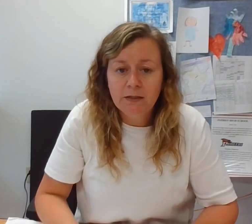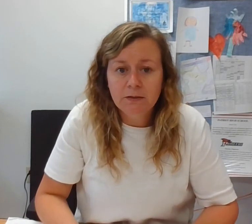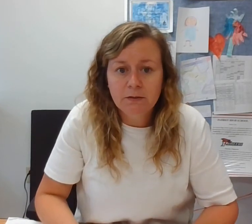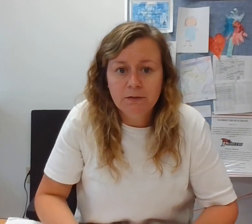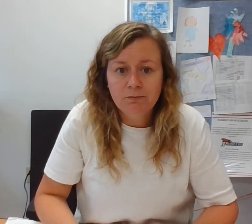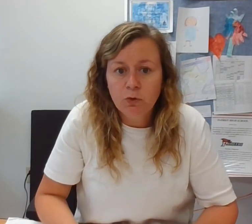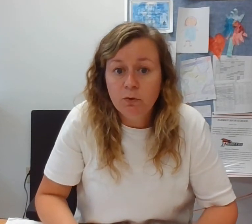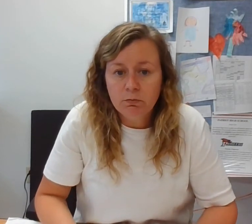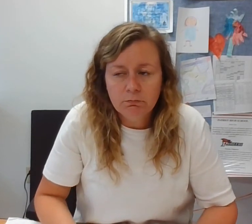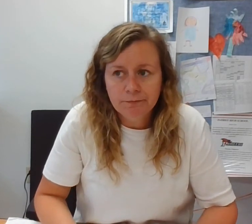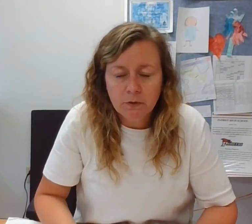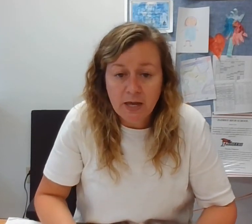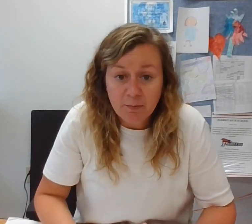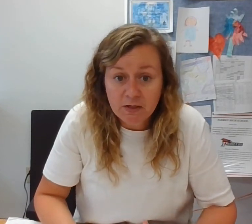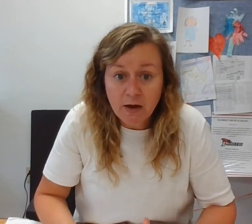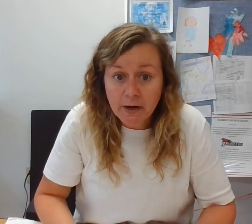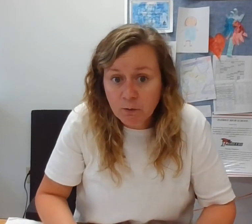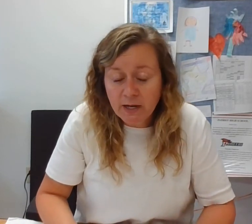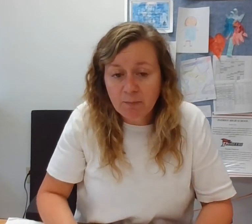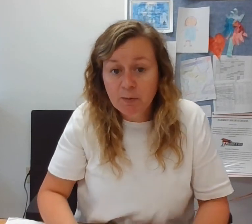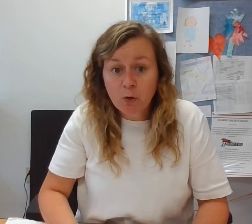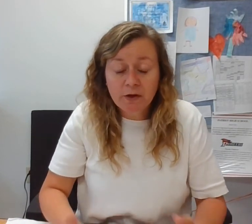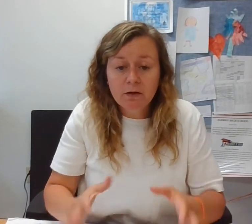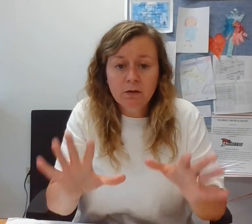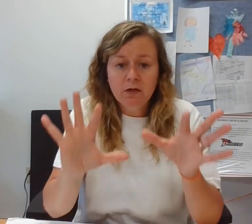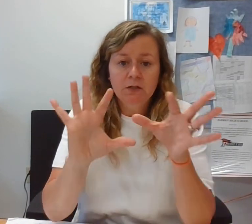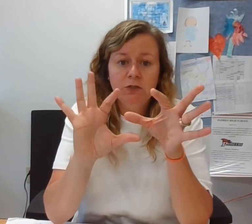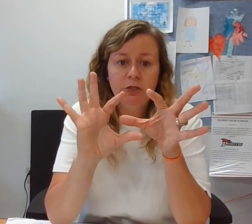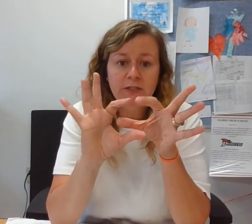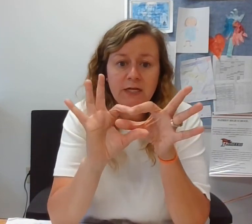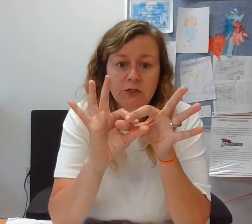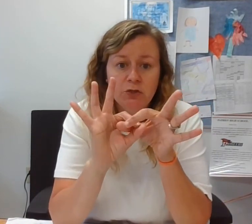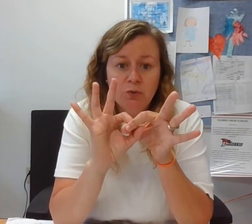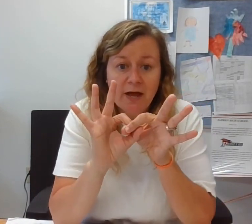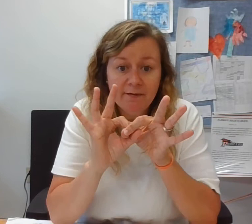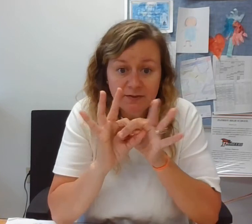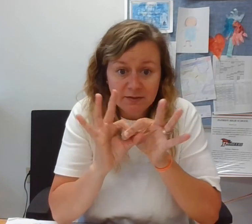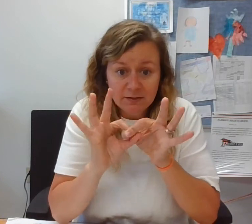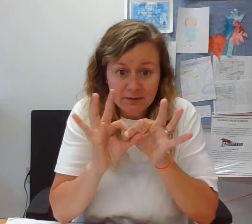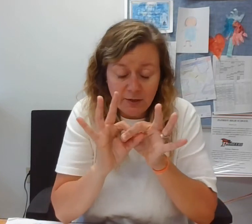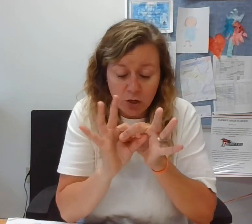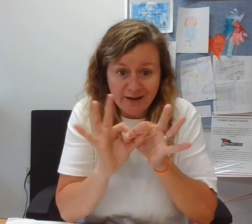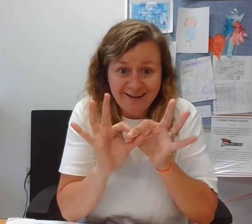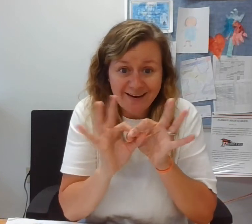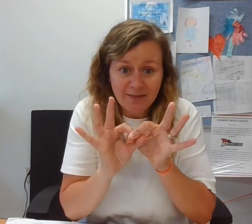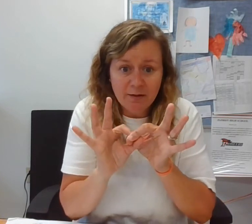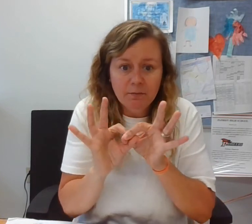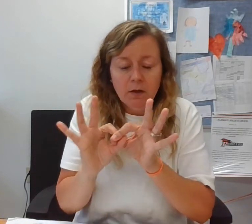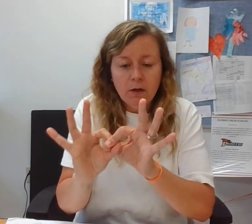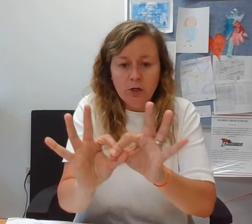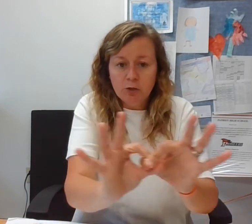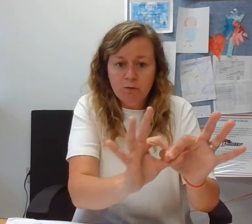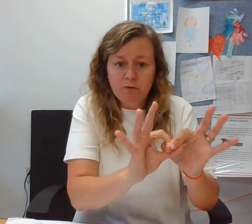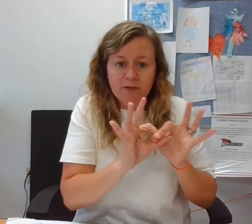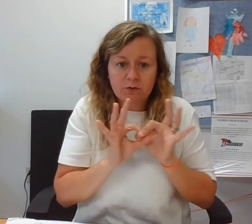means you can't be divided, we can't be broken. So you're going to take 2 F's, and you're going to connect them, and you're going to move them in a